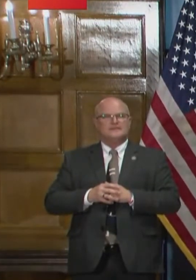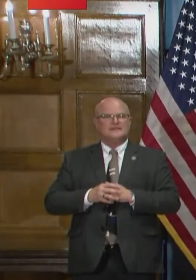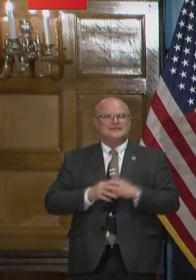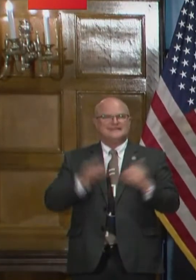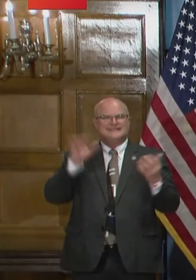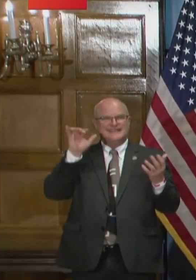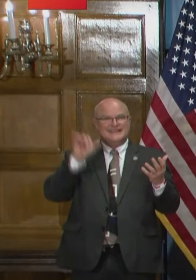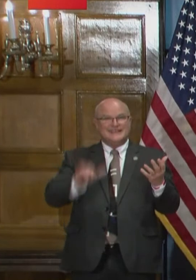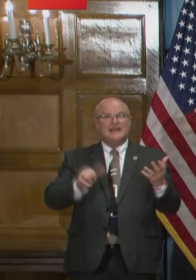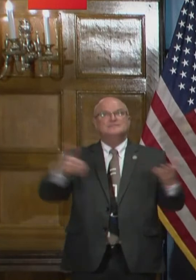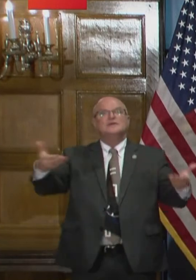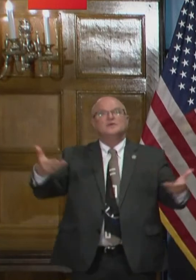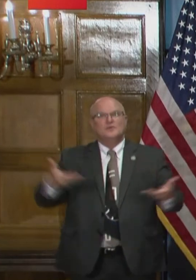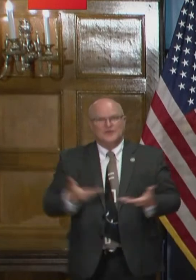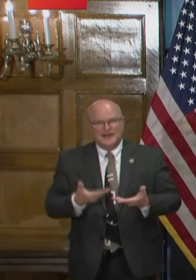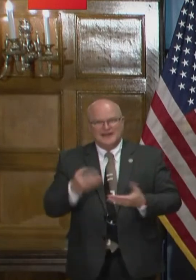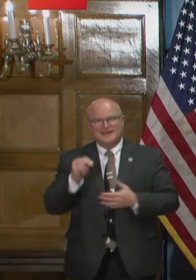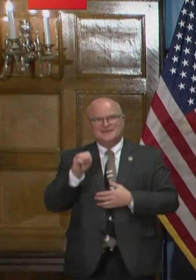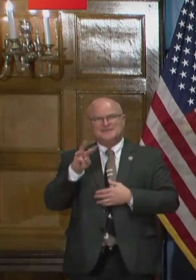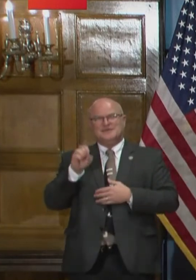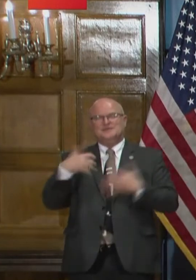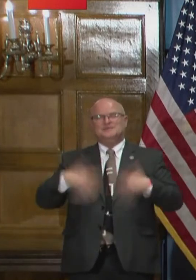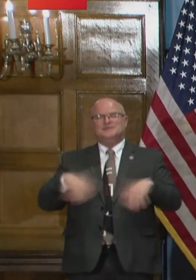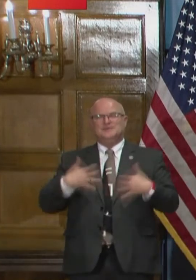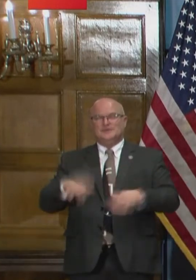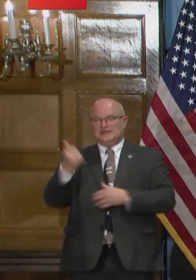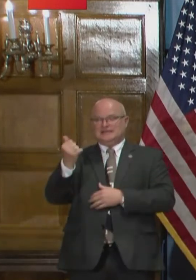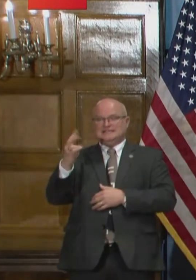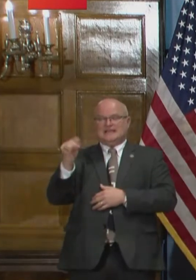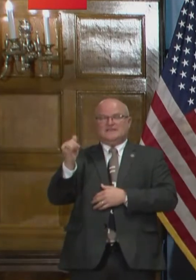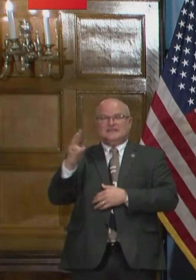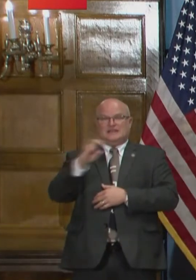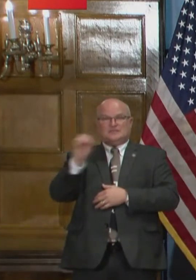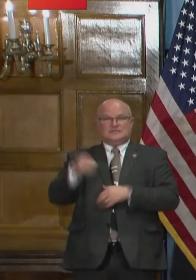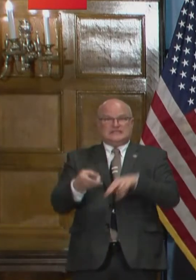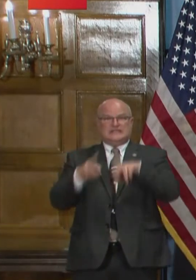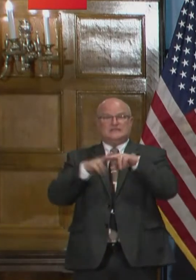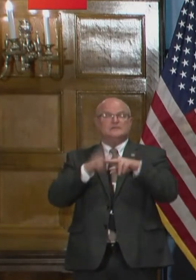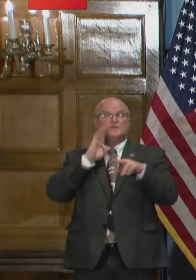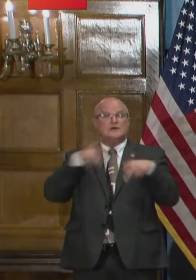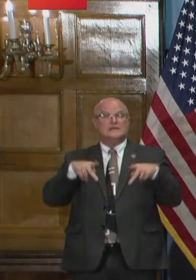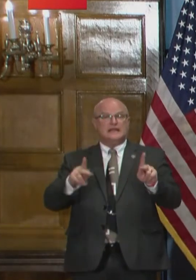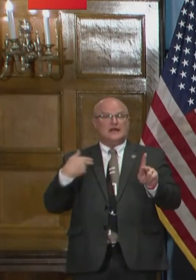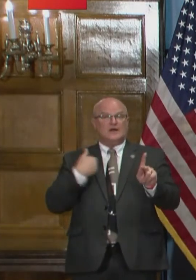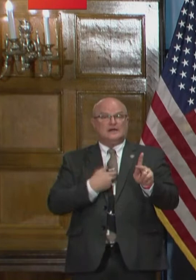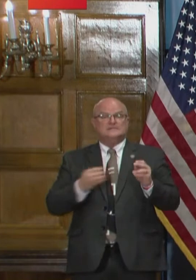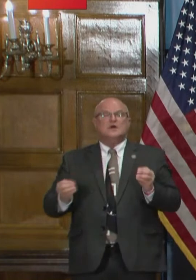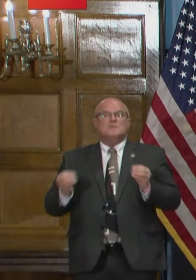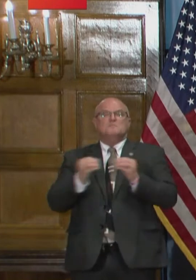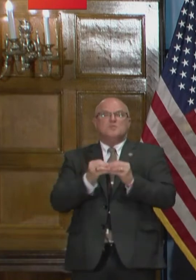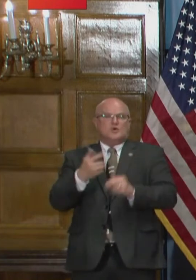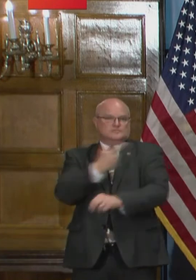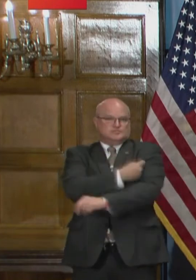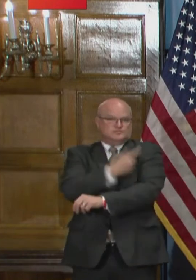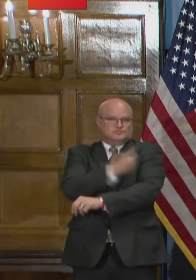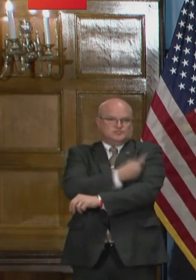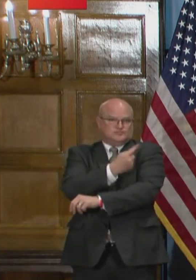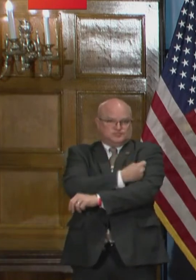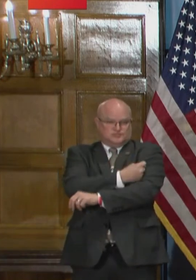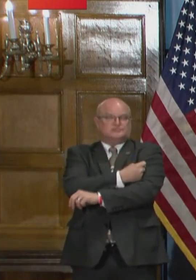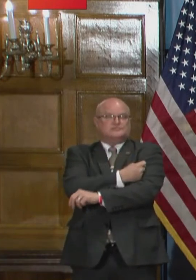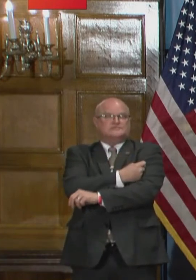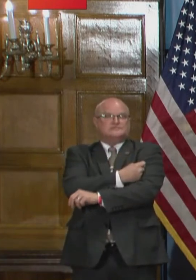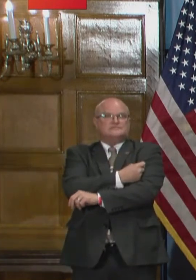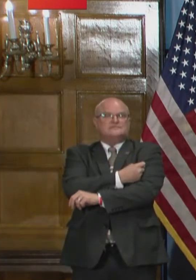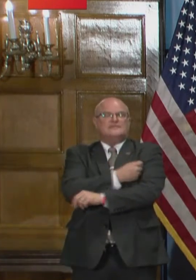That will be welcome news. 17% increase will allow us to get more vaccinations into the arms of our